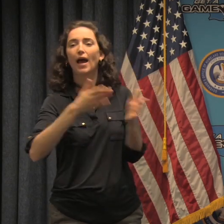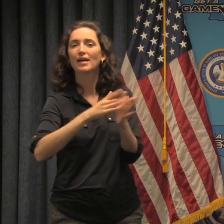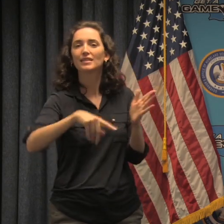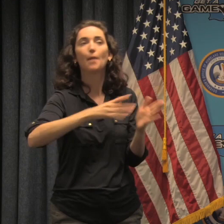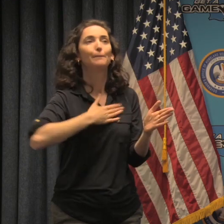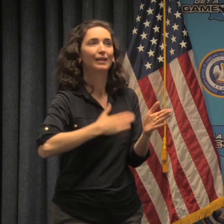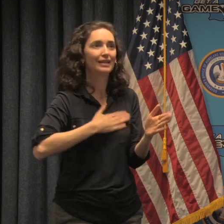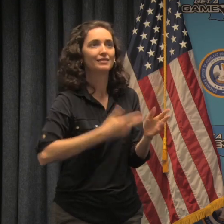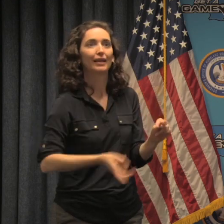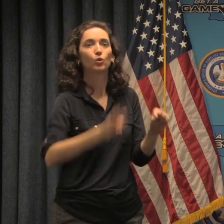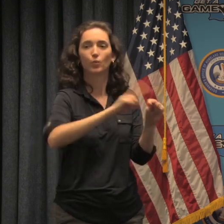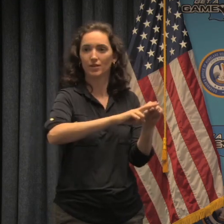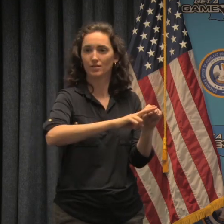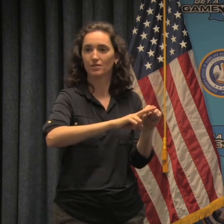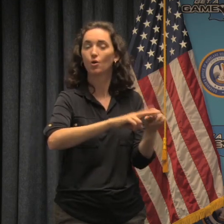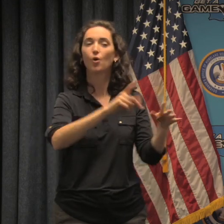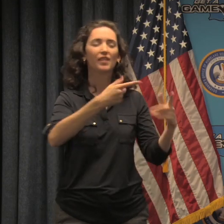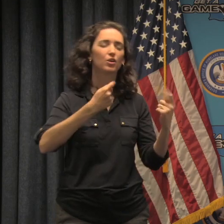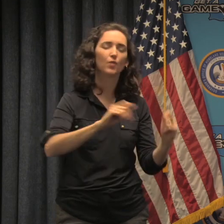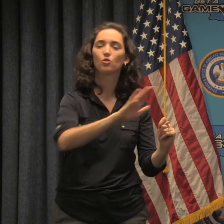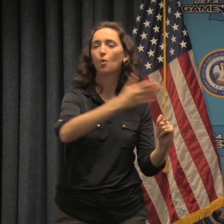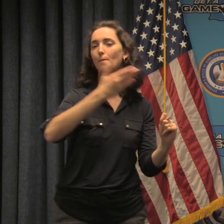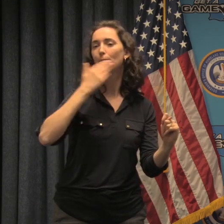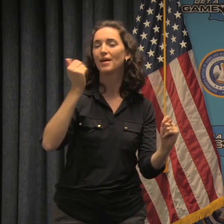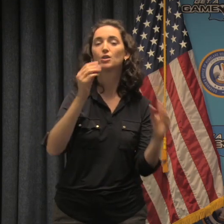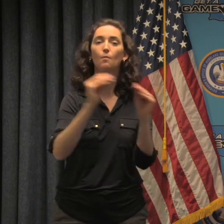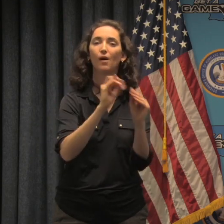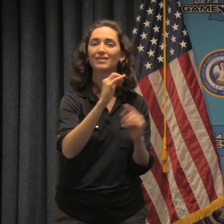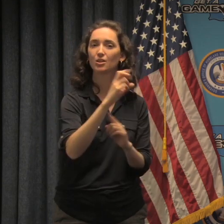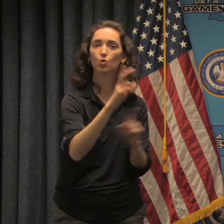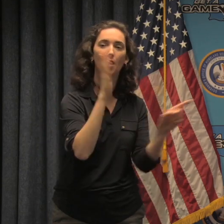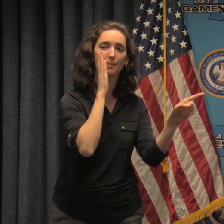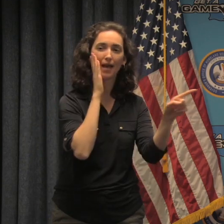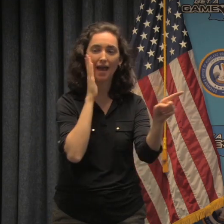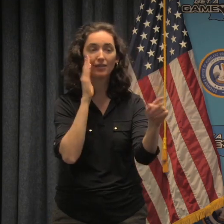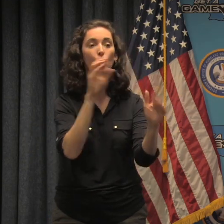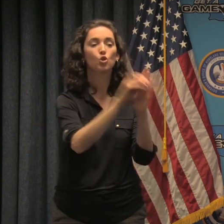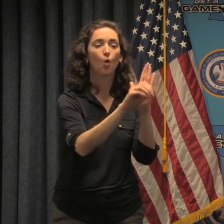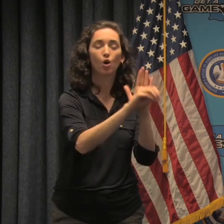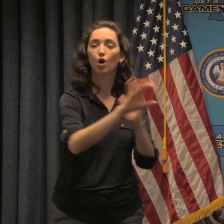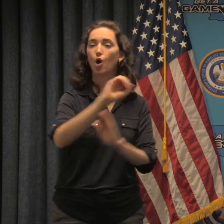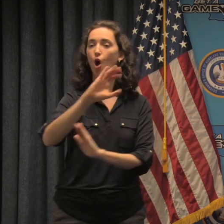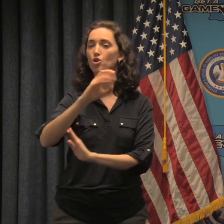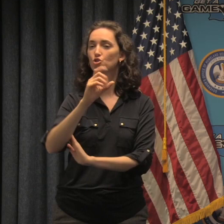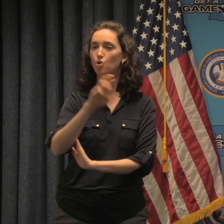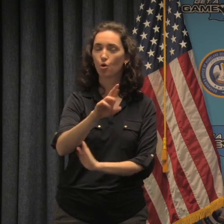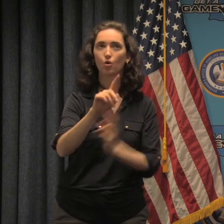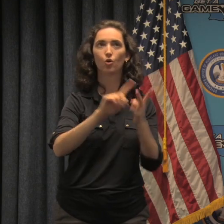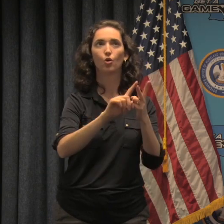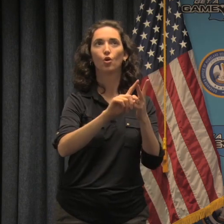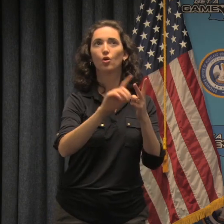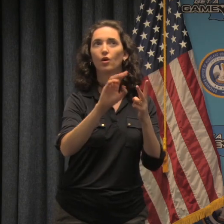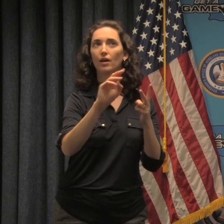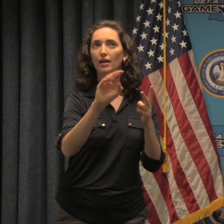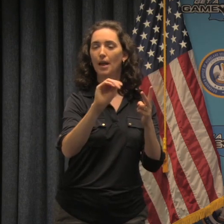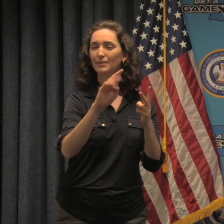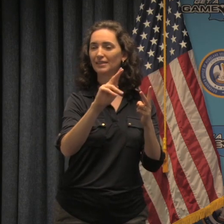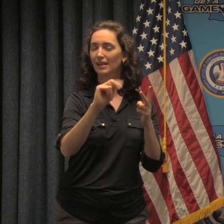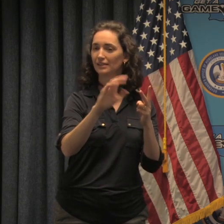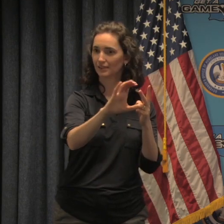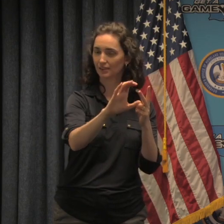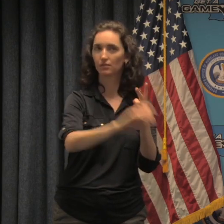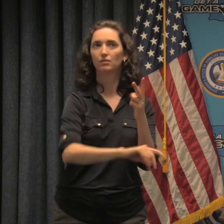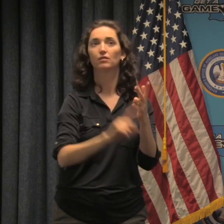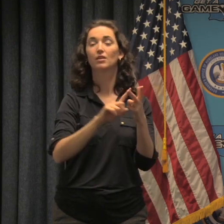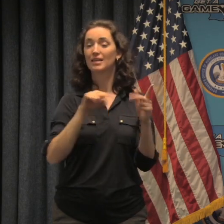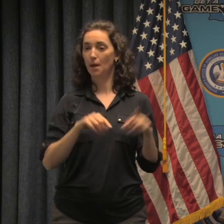to stand up more ICU beds in New Orleans with Oxnard, in New Orleans with LCMC, here in